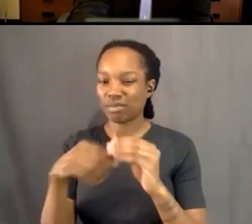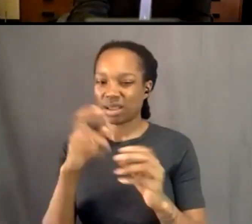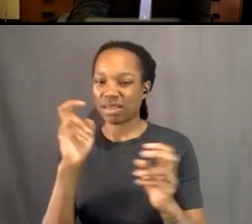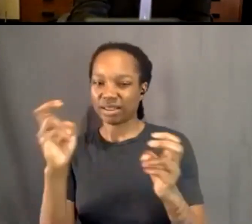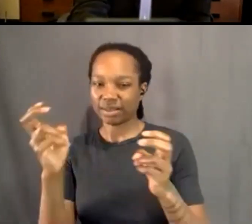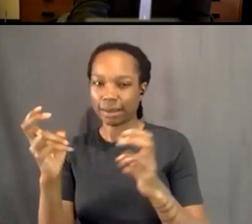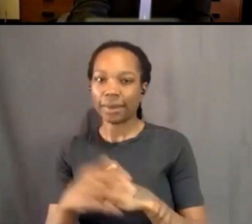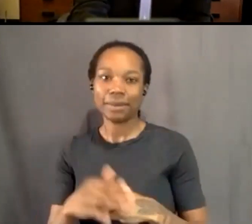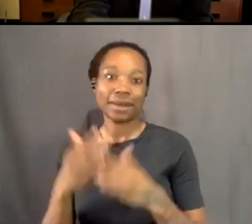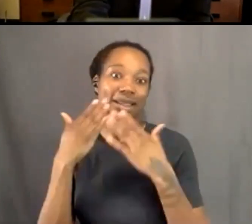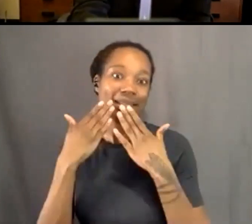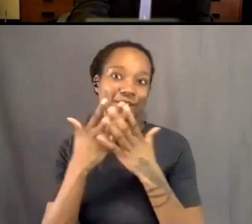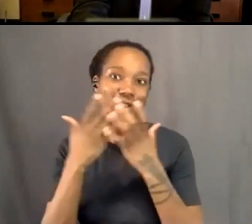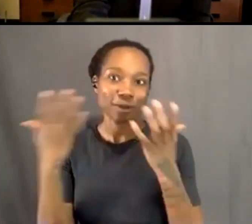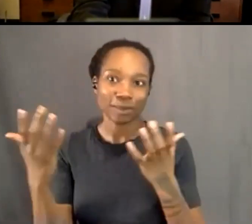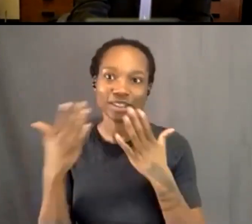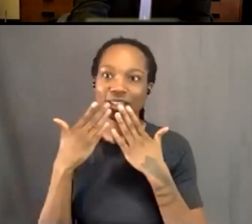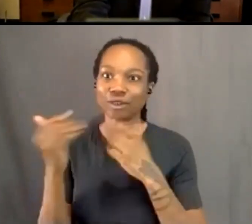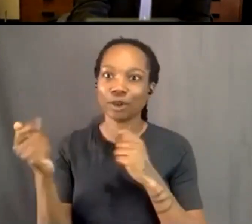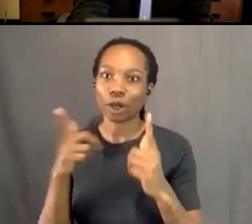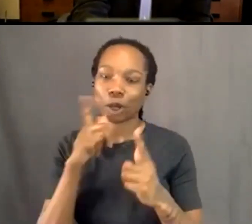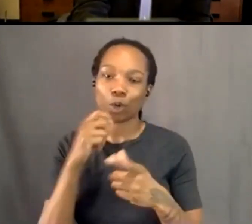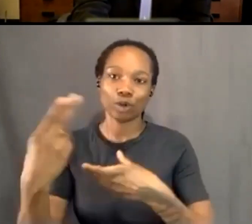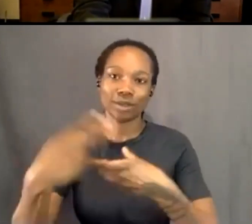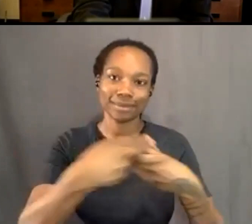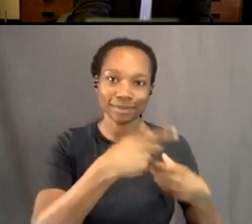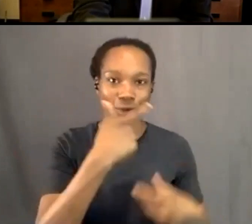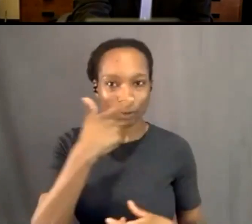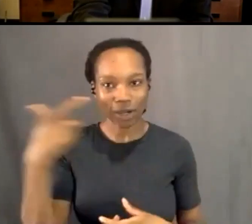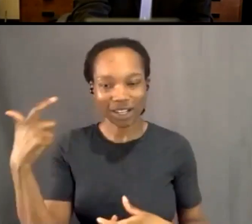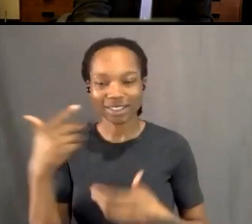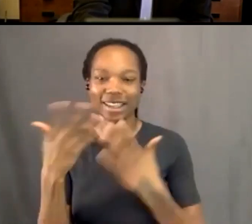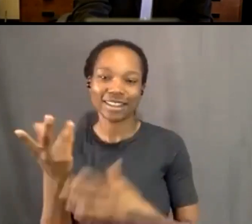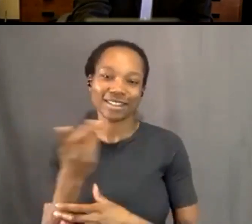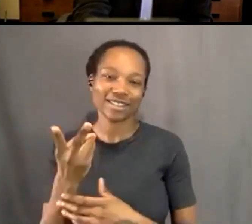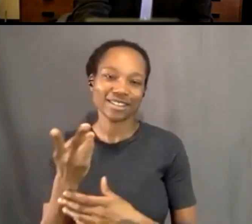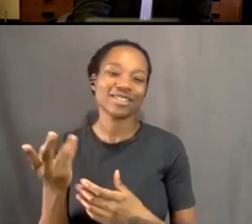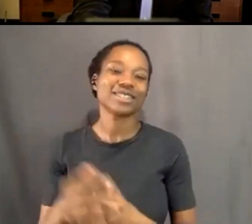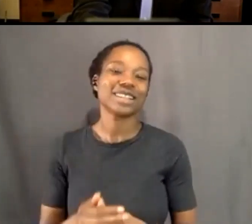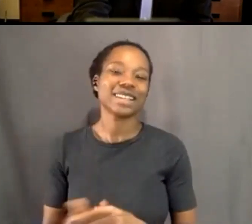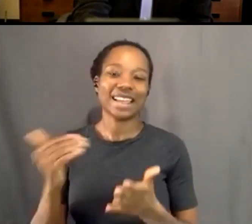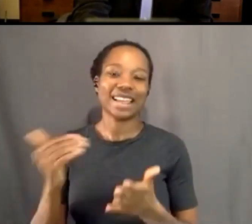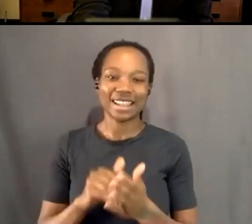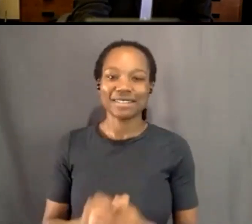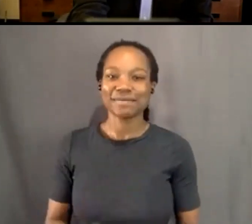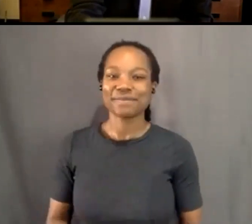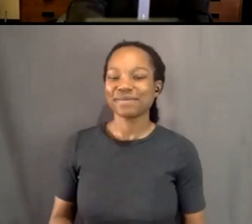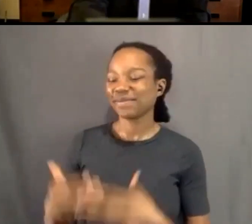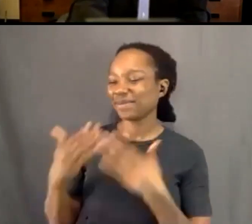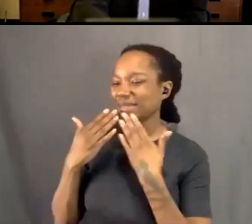you so much. Thank you to everyone who attended, and thank you to both of you as well. Thank you so much for having me.